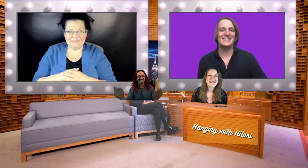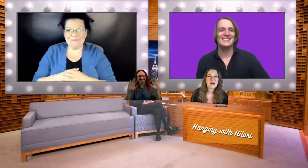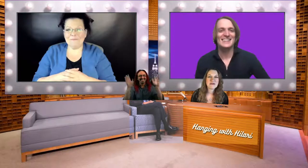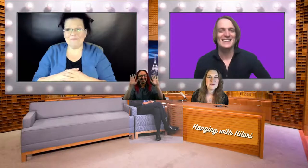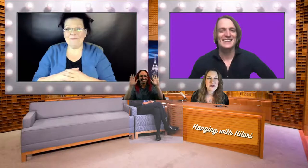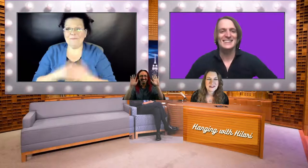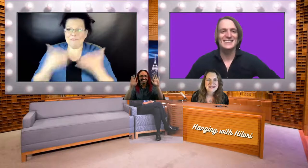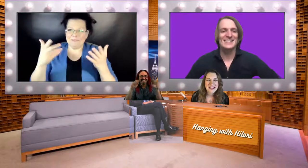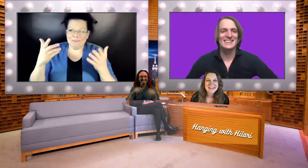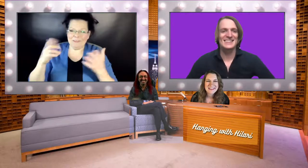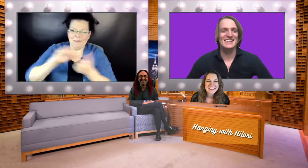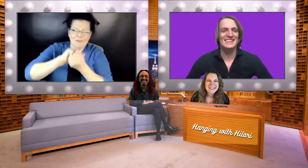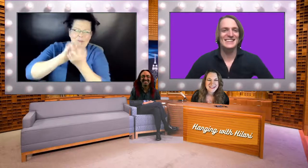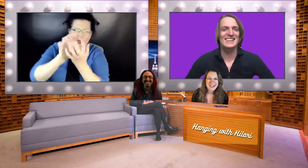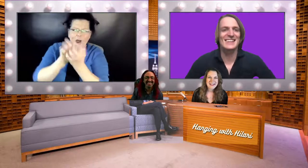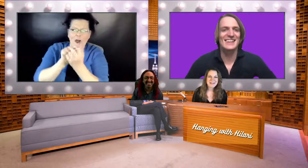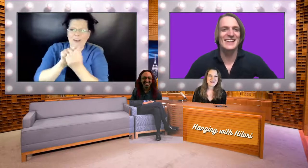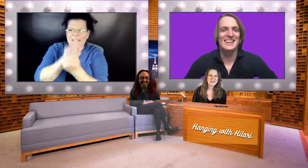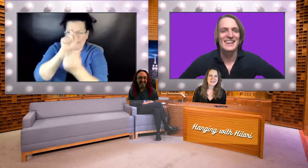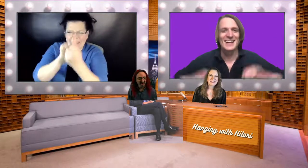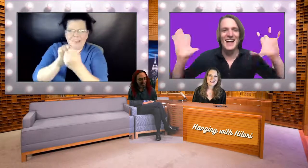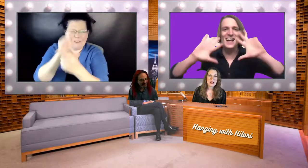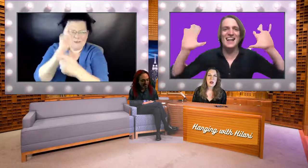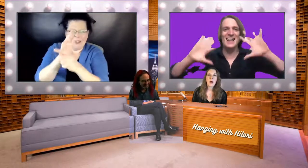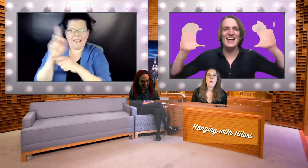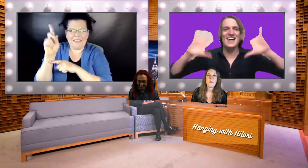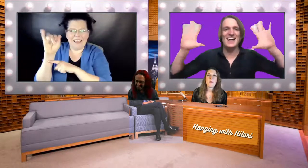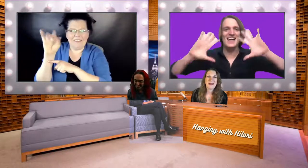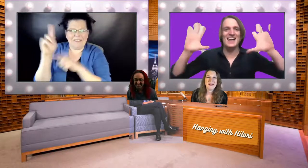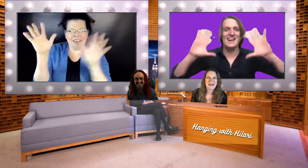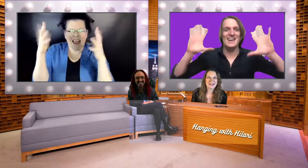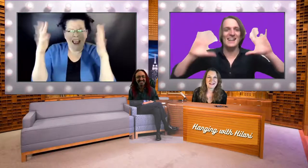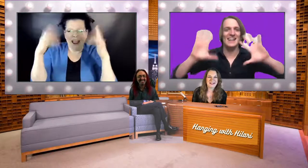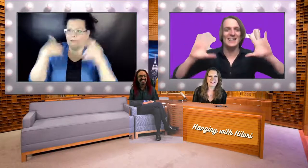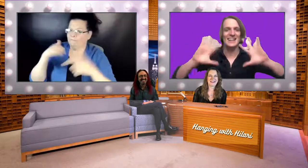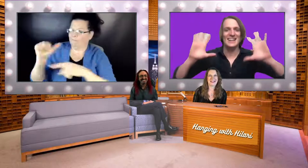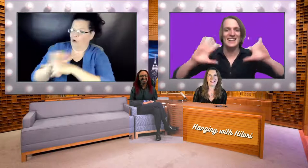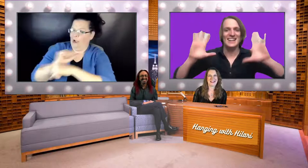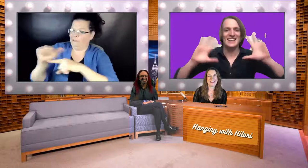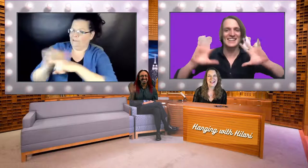You get that roar exactly on time, everyone. I've been practicing.